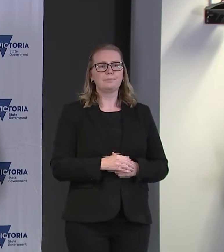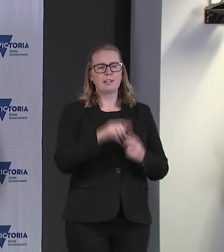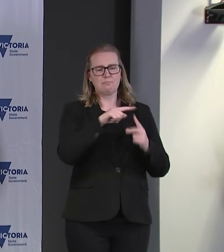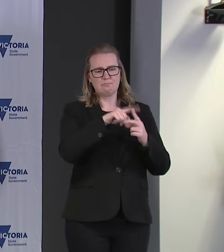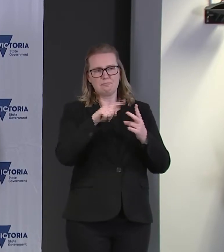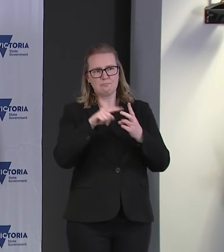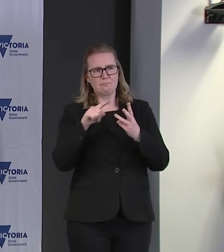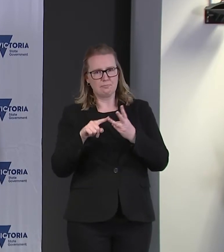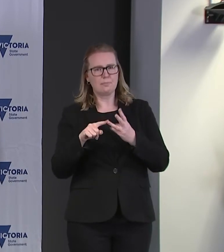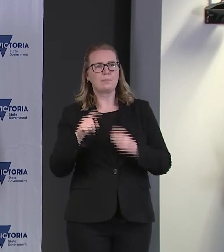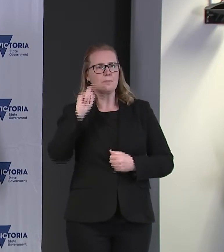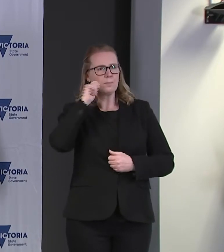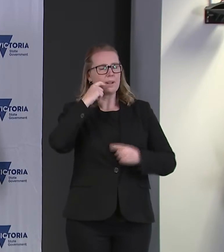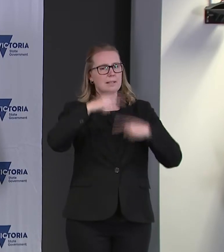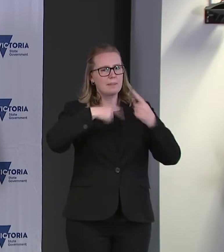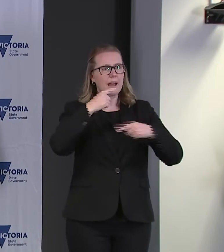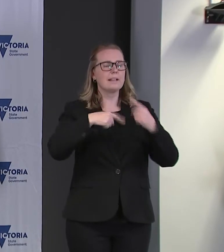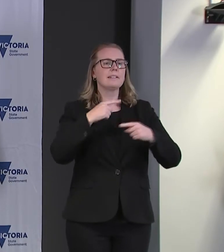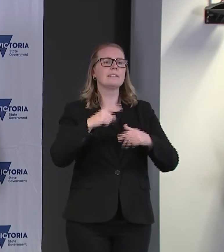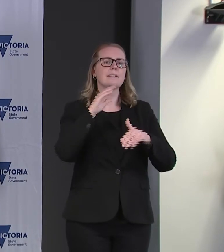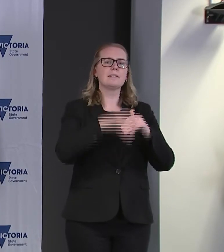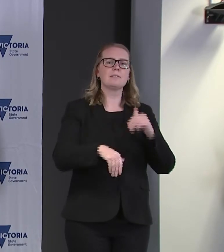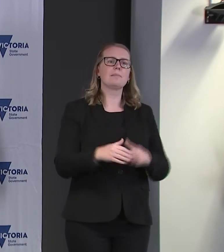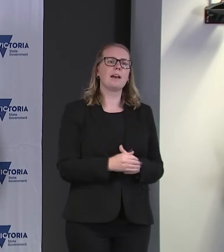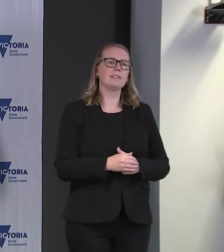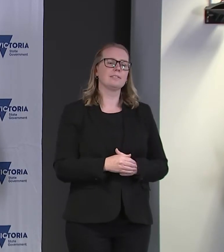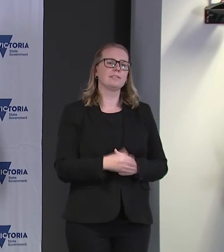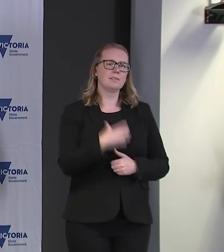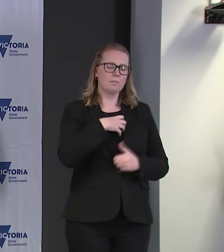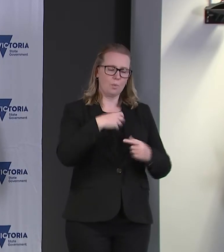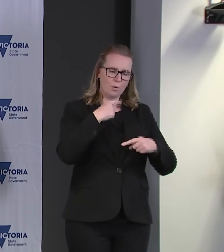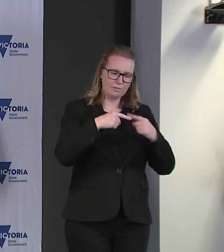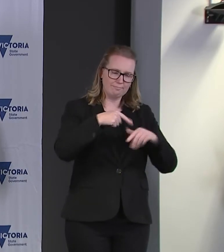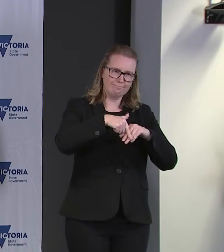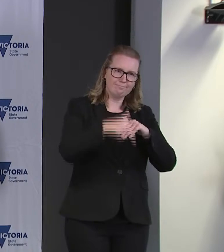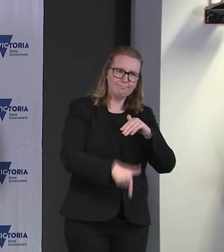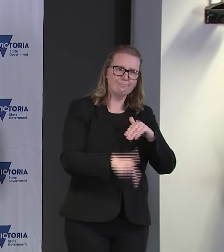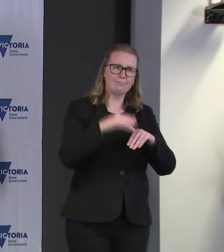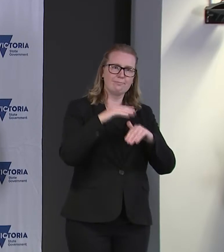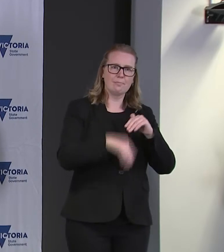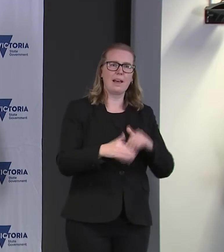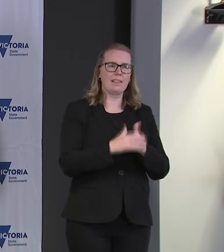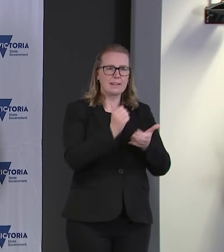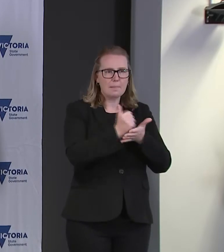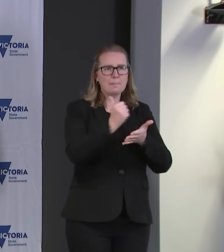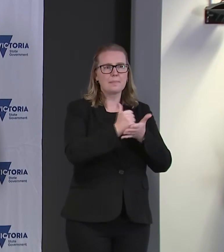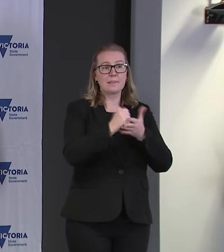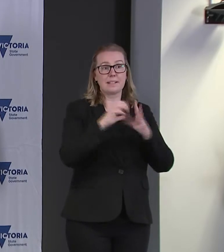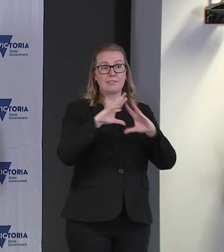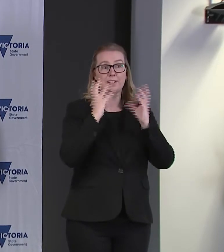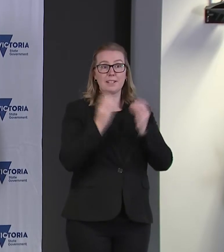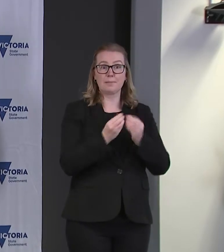us through some of the further information behind the high-level figures I've provided.